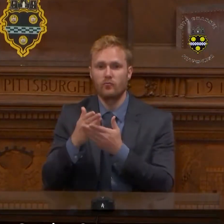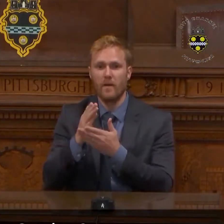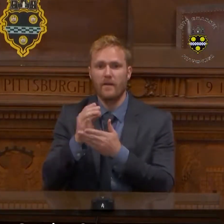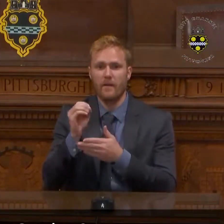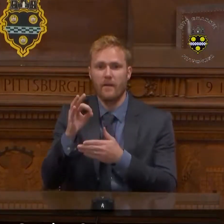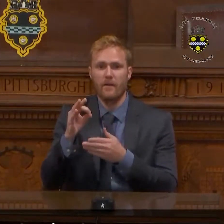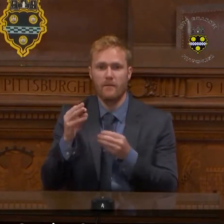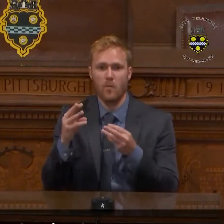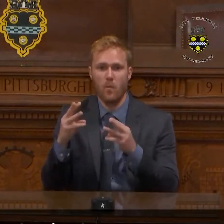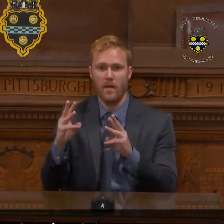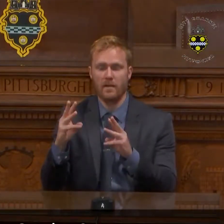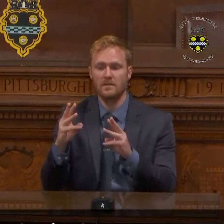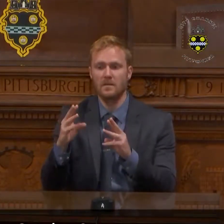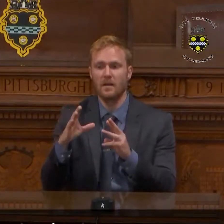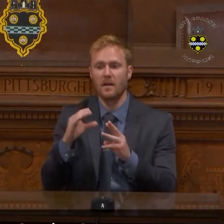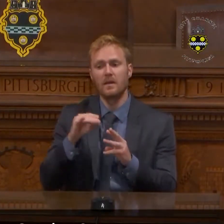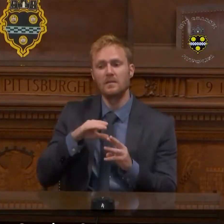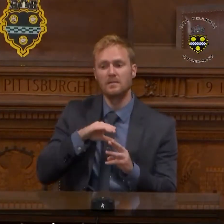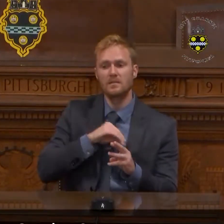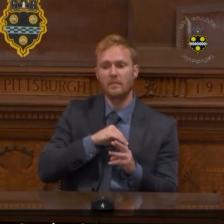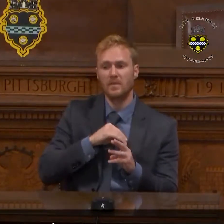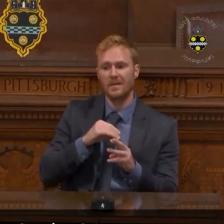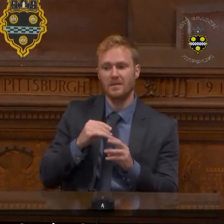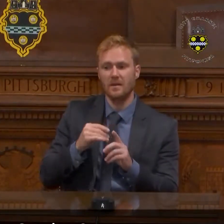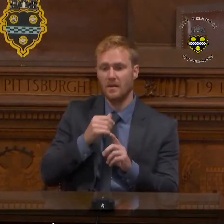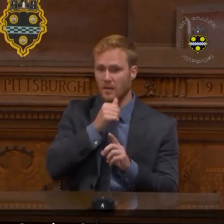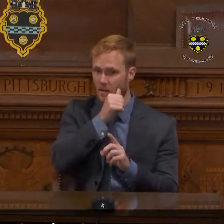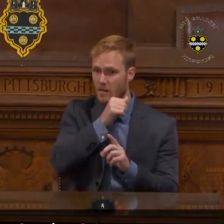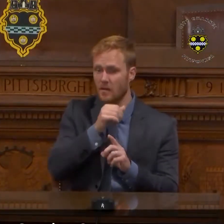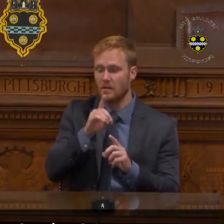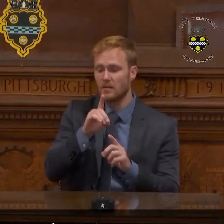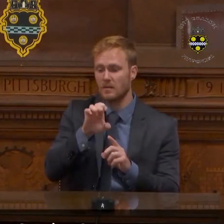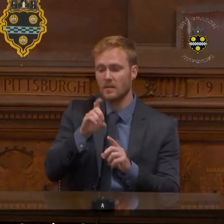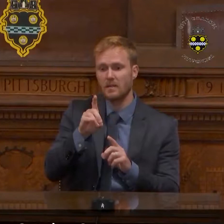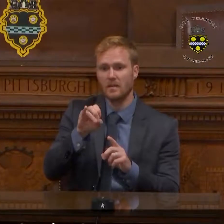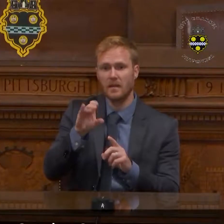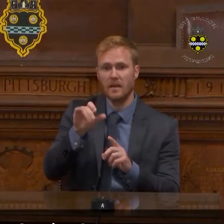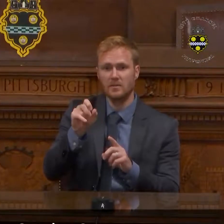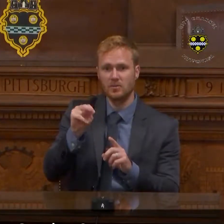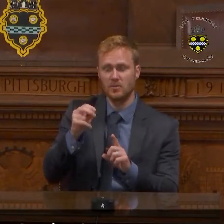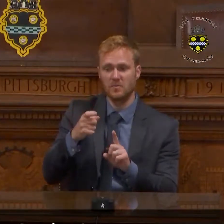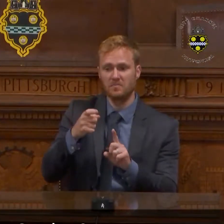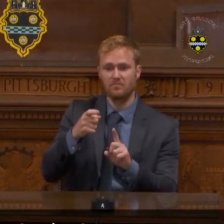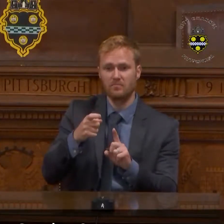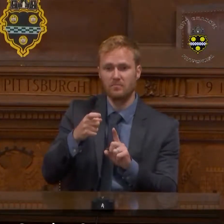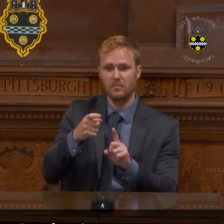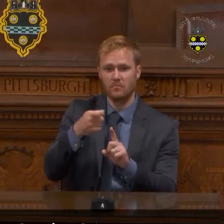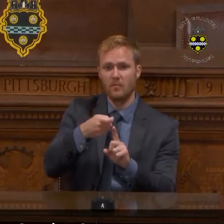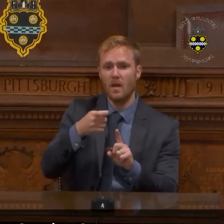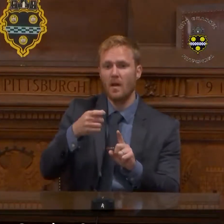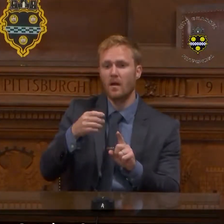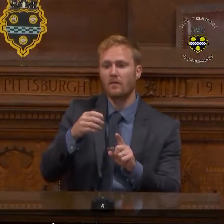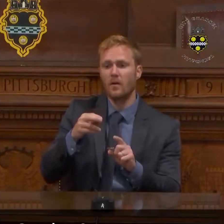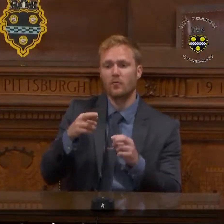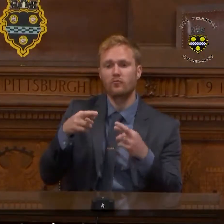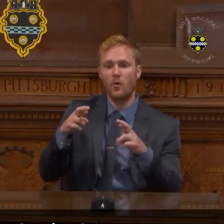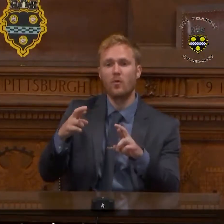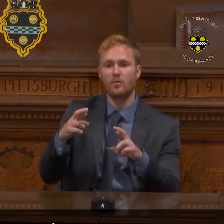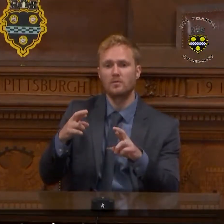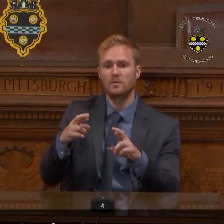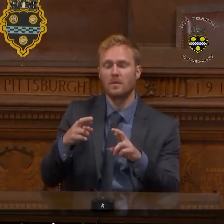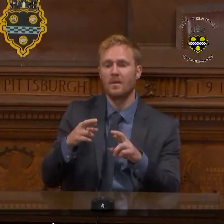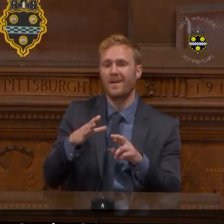dedication of roadways, which are part of the Convention Center Roadway Improvements Phase 1 through Phase